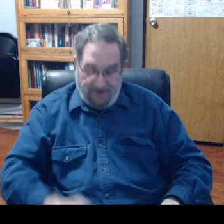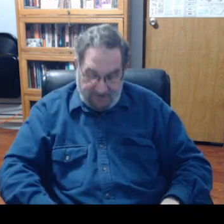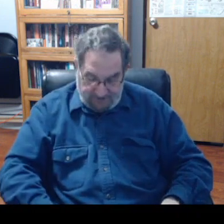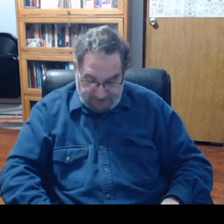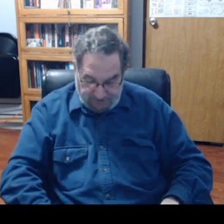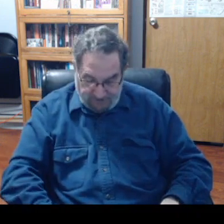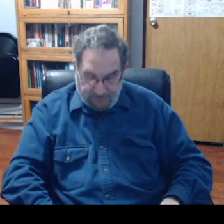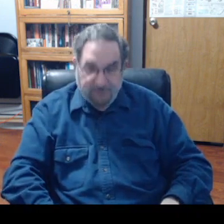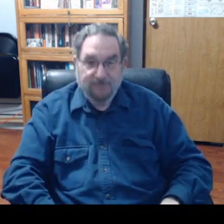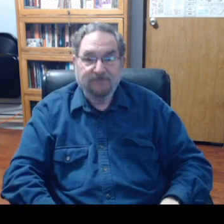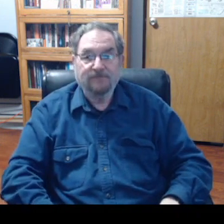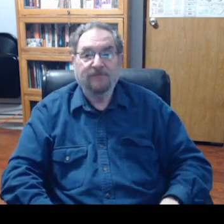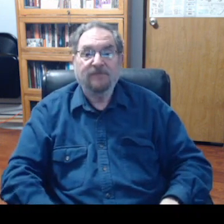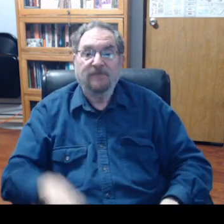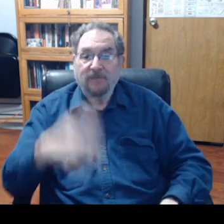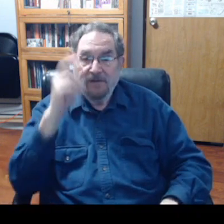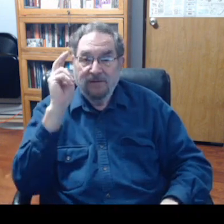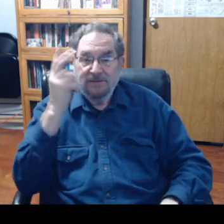vine.